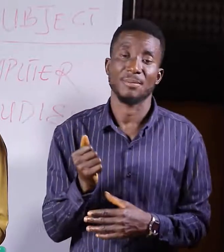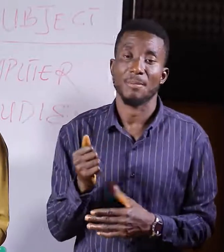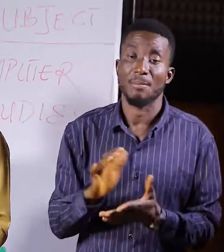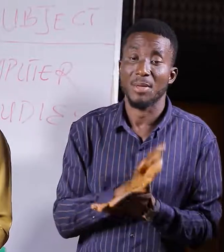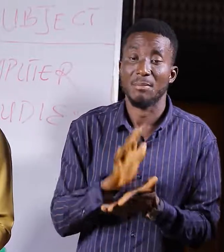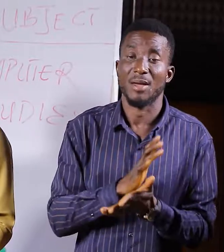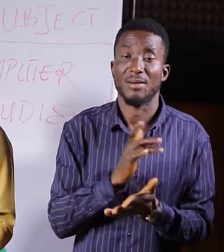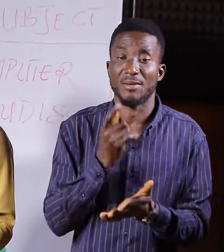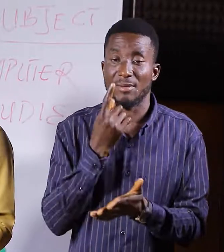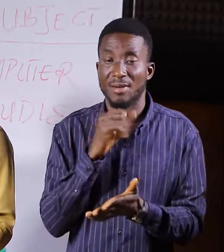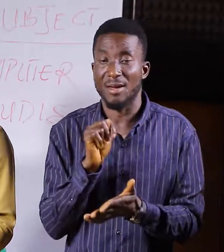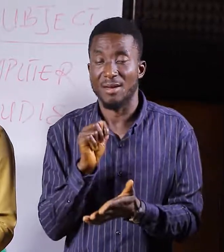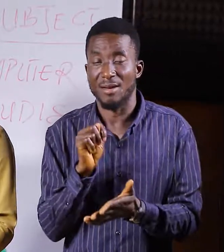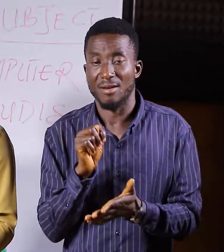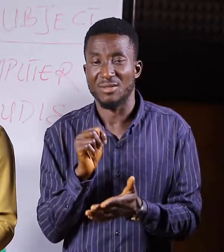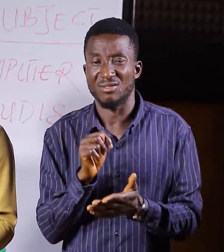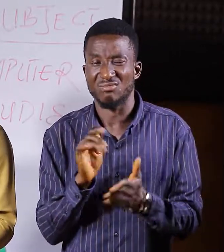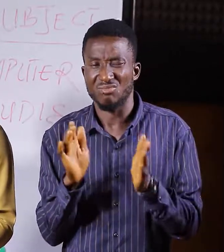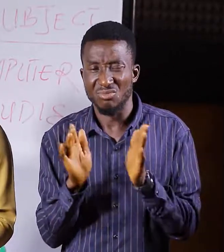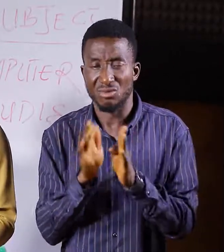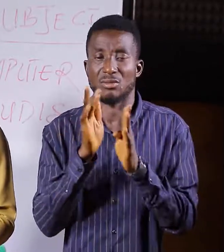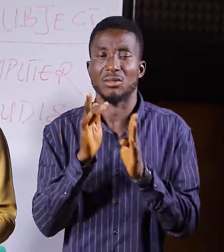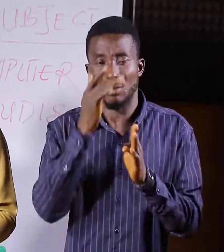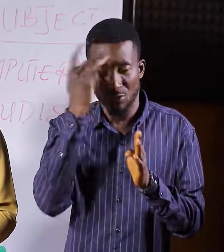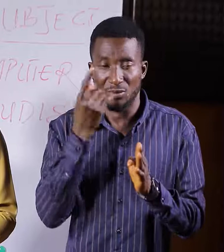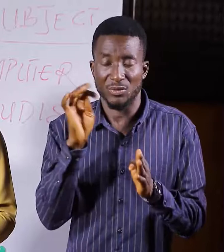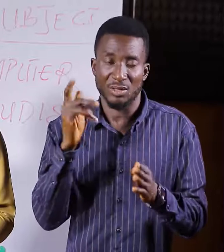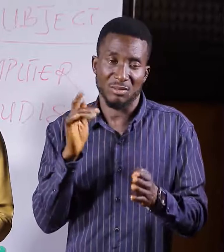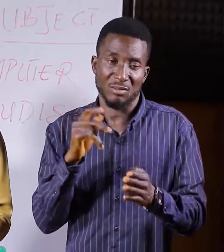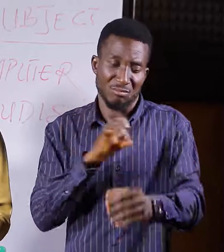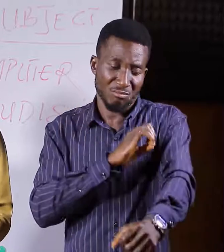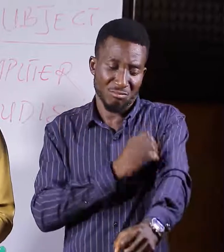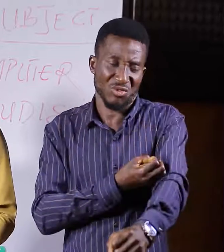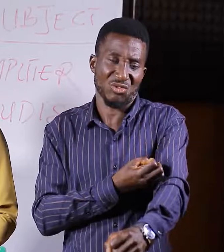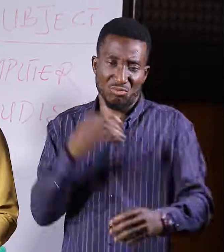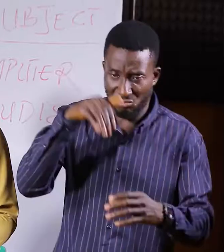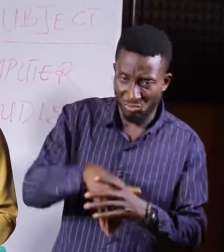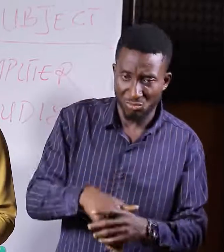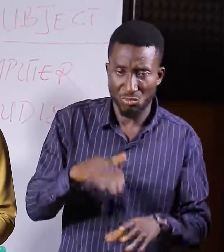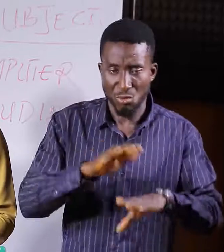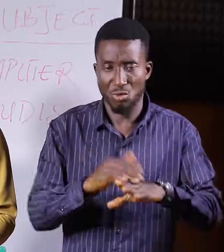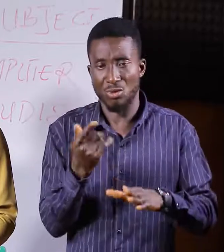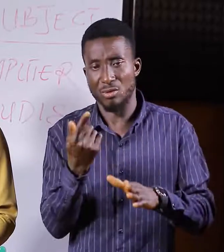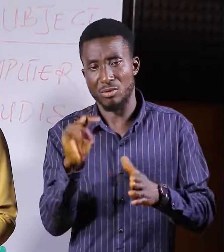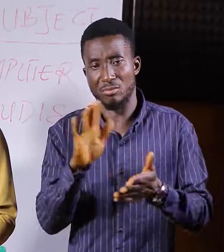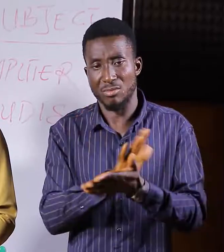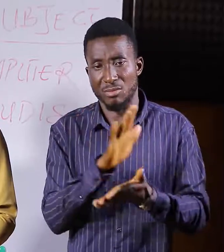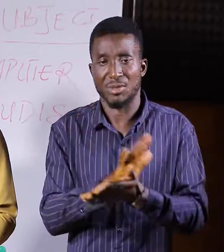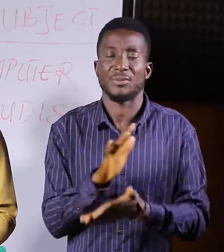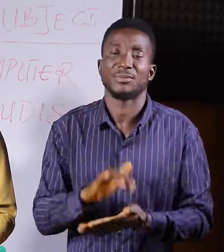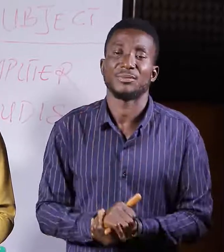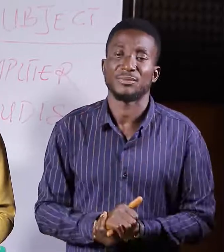how much force is being put to actually put on text on possibly your paper or